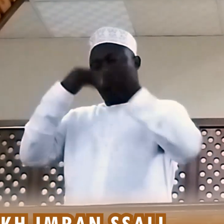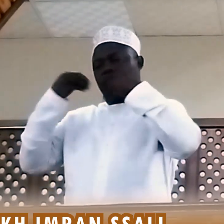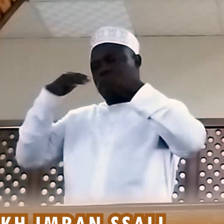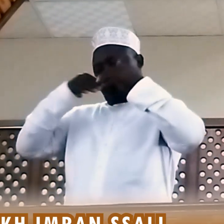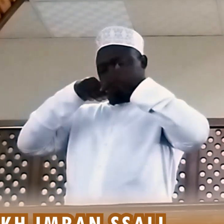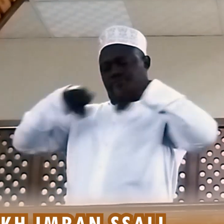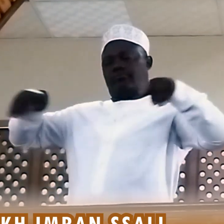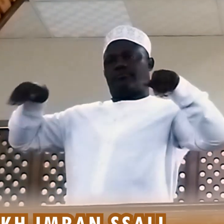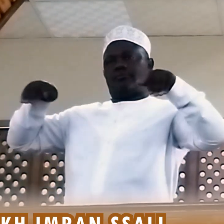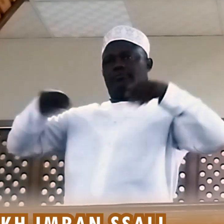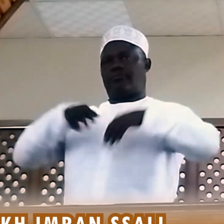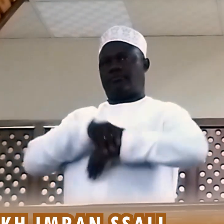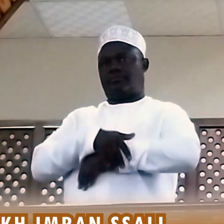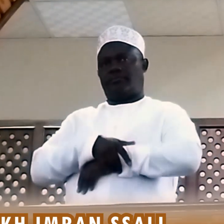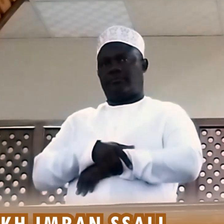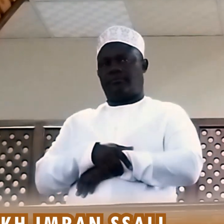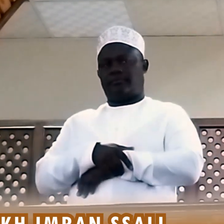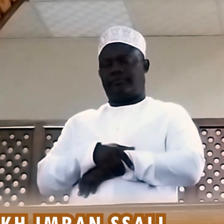corruption.